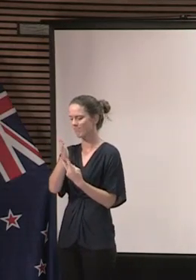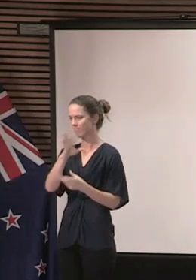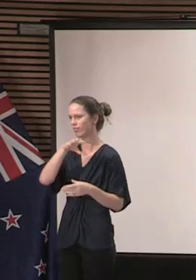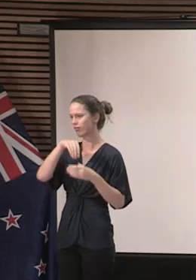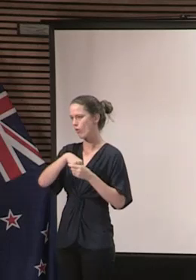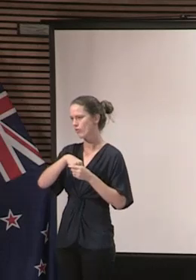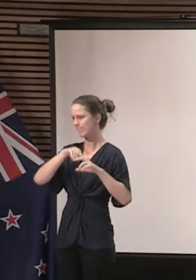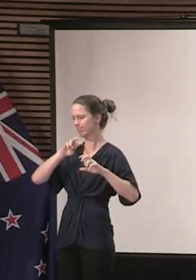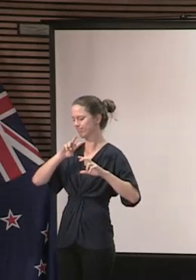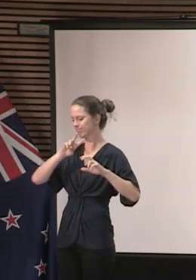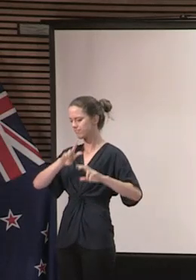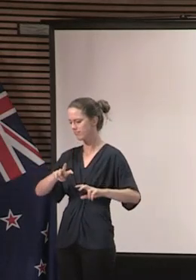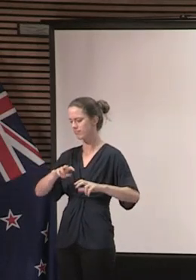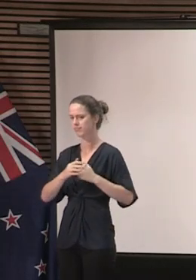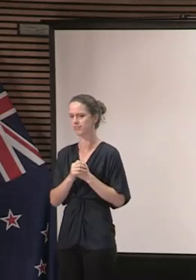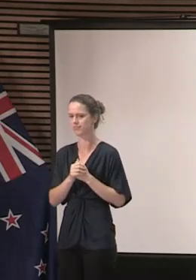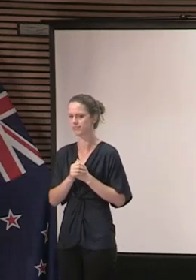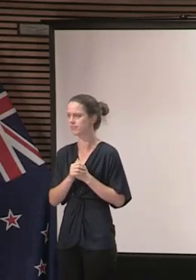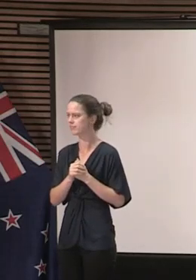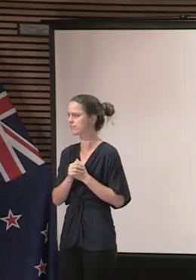our ongoing response to COVID-19. Yeah.